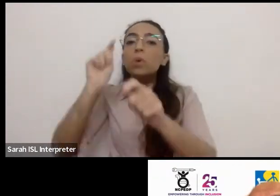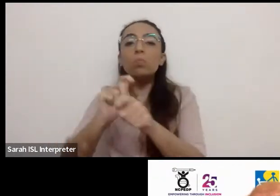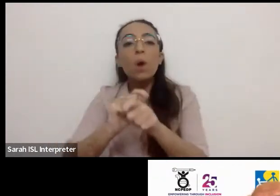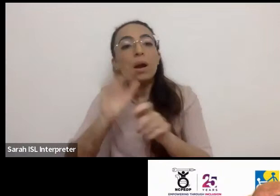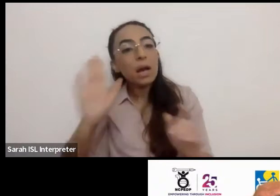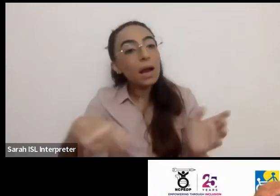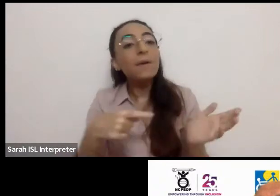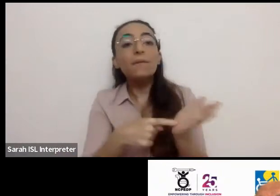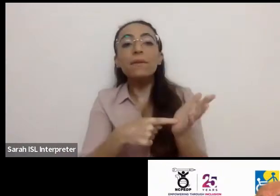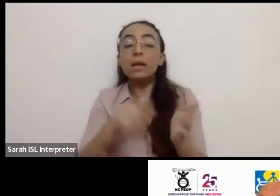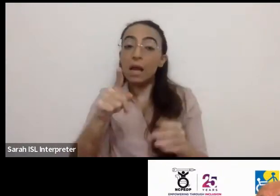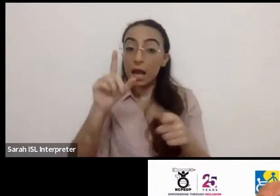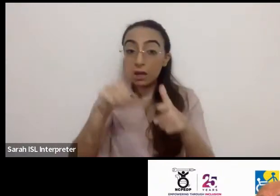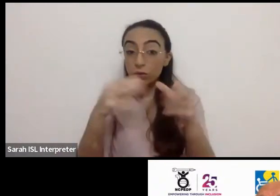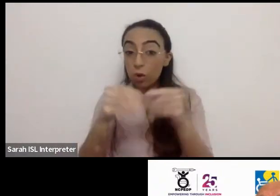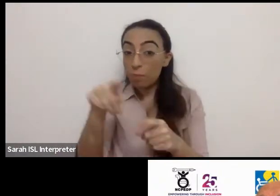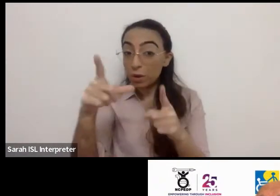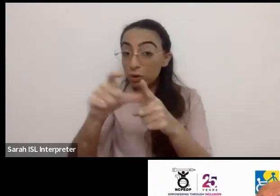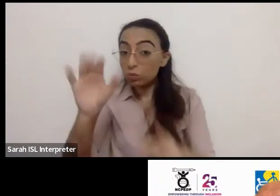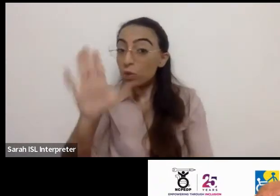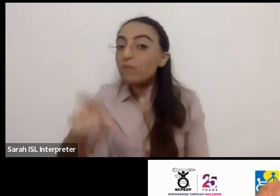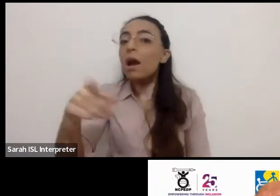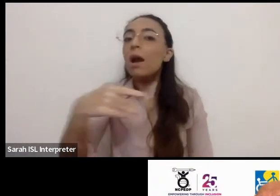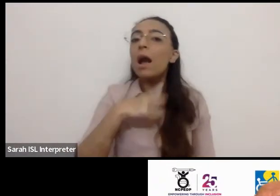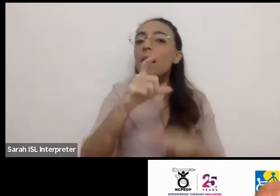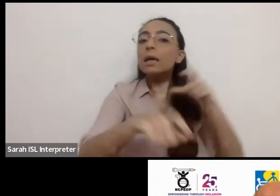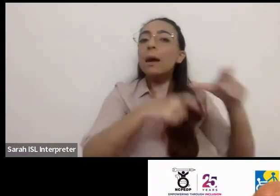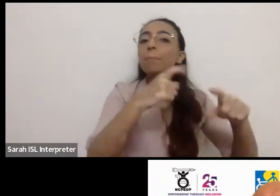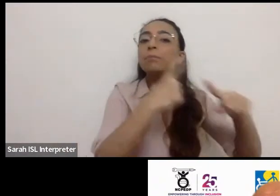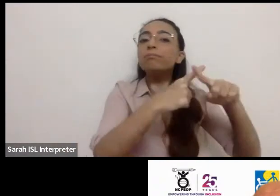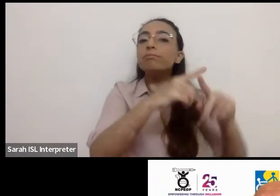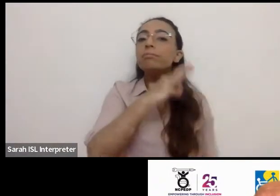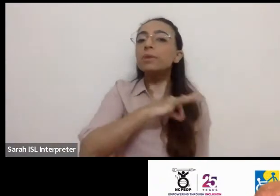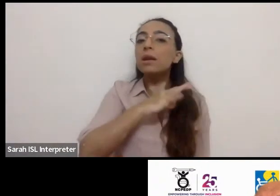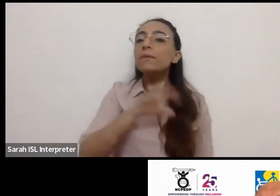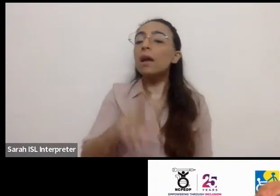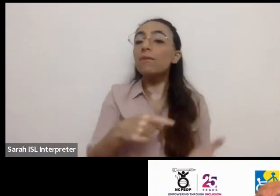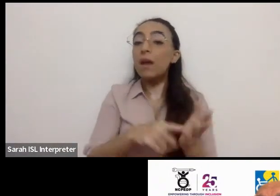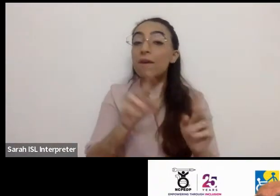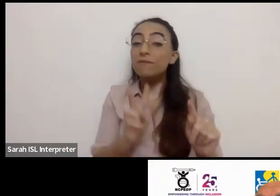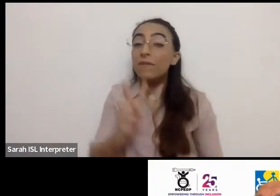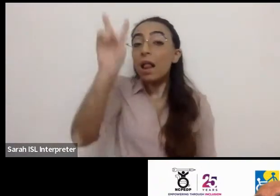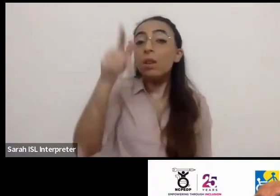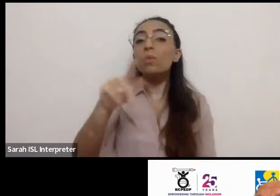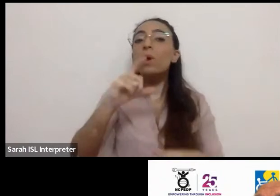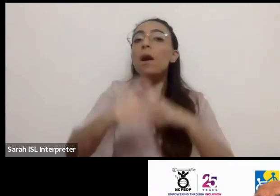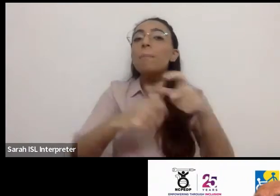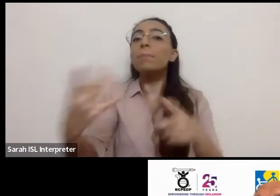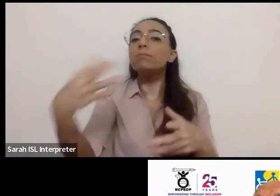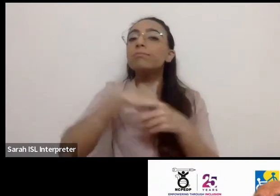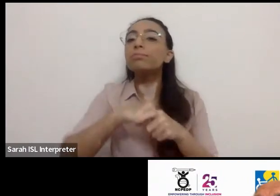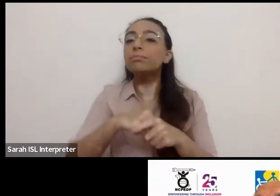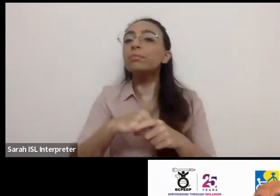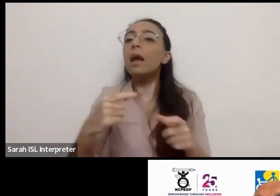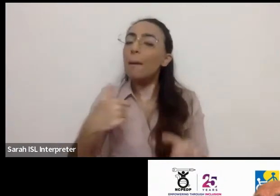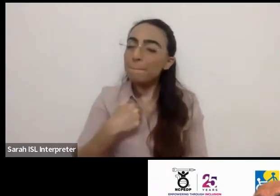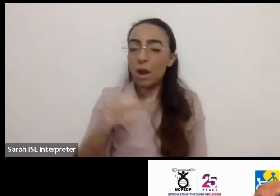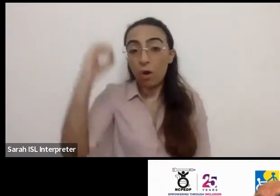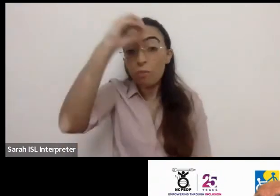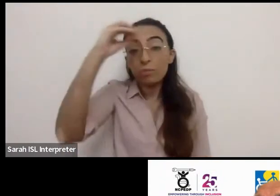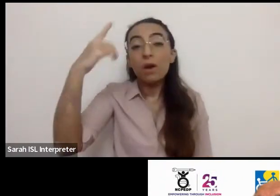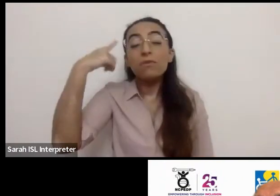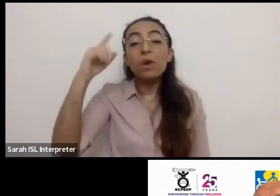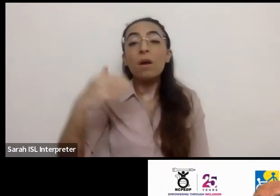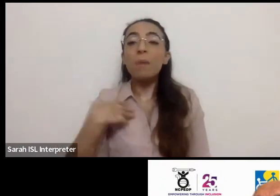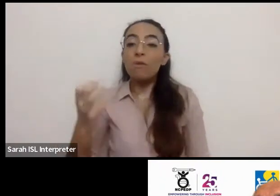very mainstreamized jobs of relevance and value add to the company. And that's our objective. We're not going to